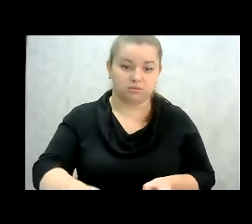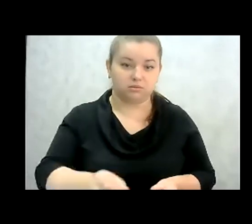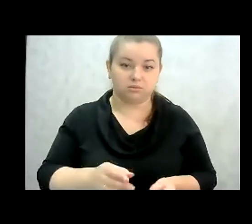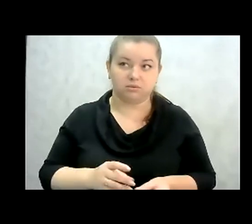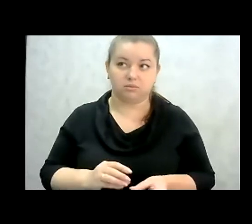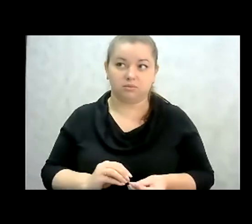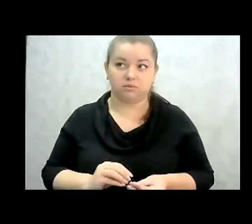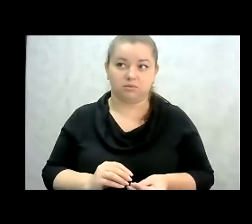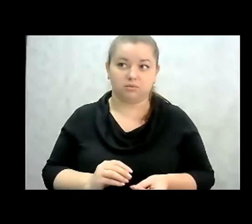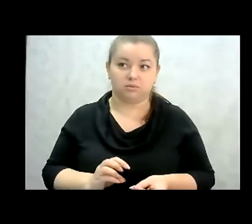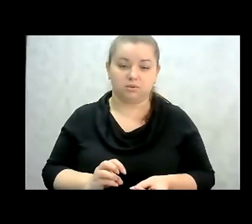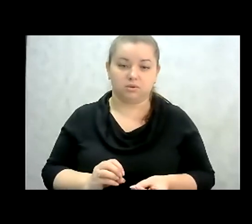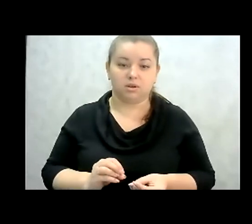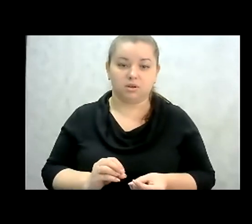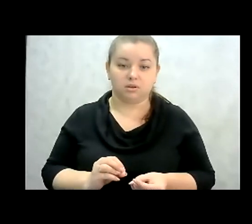certification.